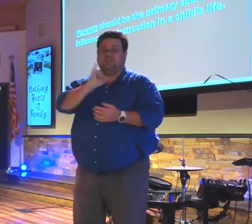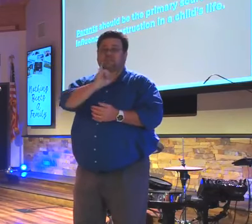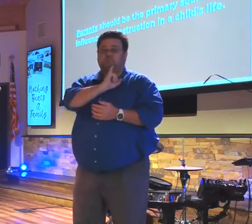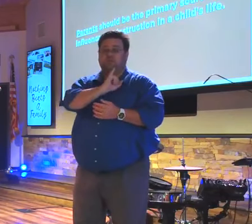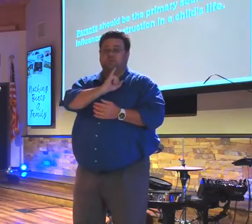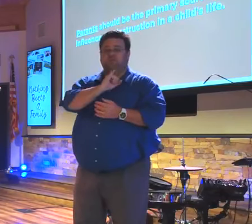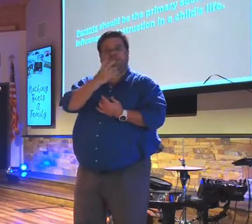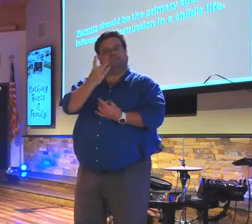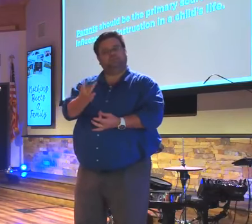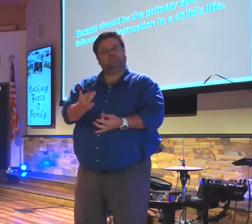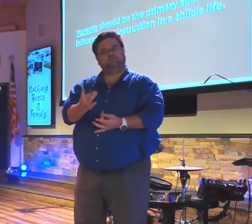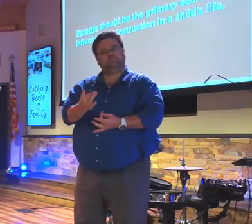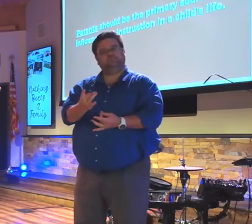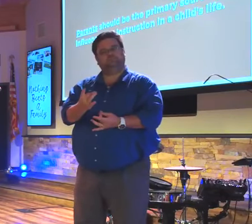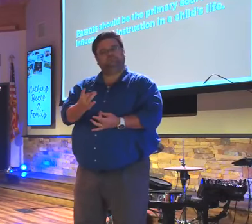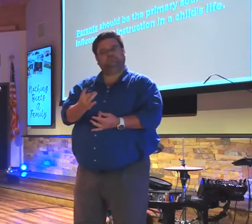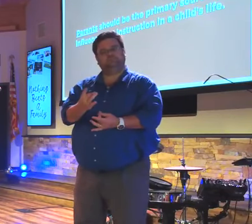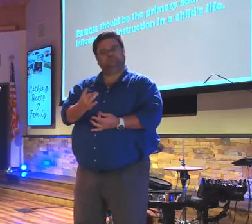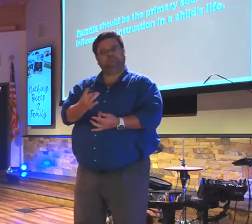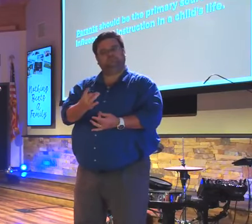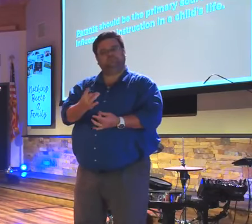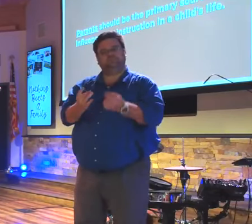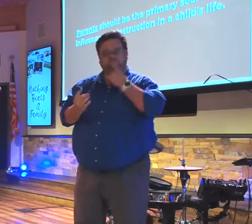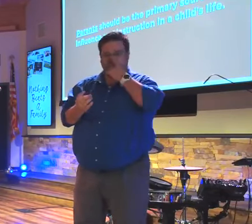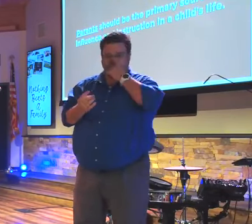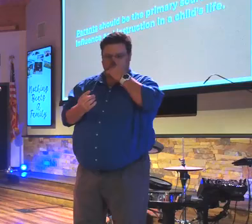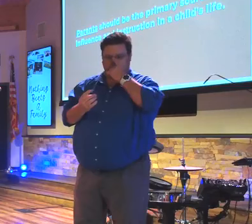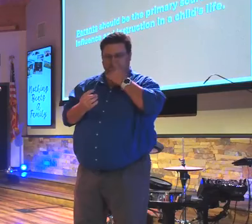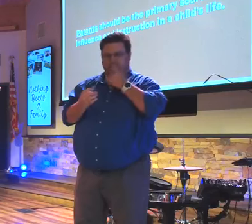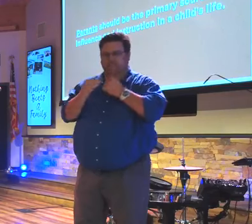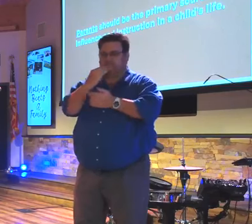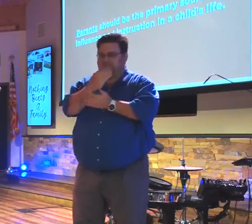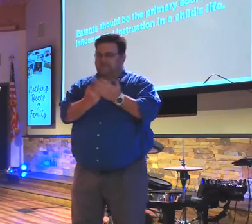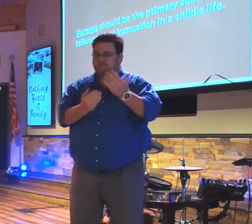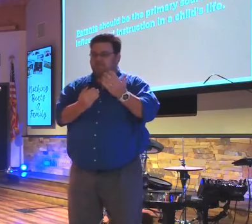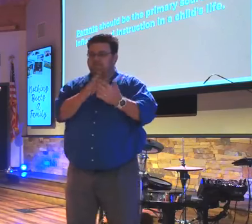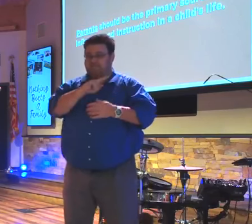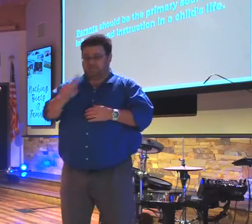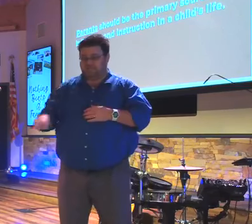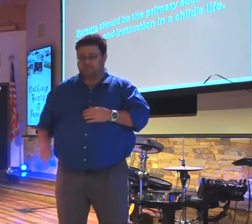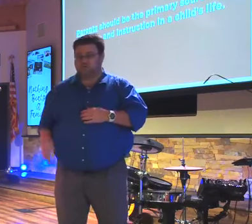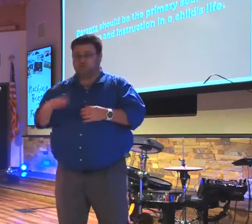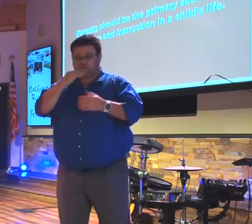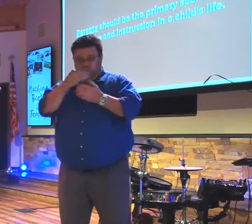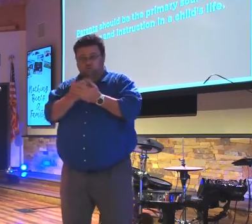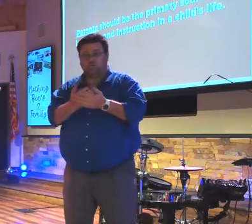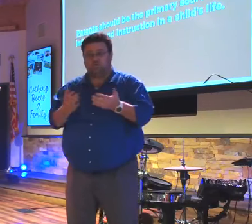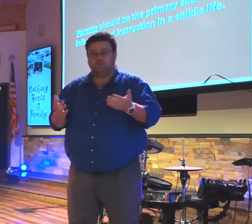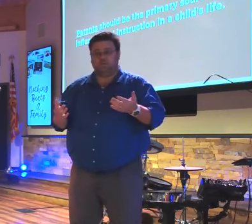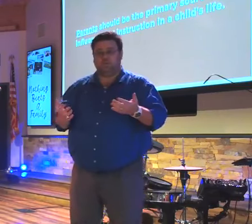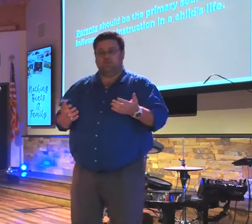And what was interesting, though, is that... some of the godly kings in Israel,